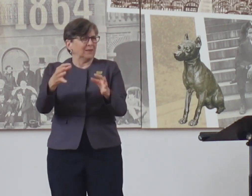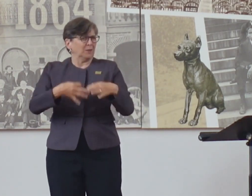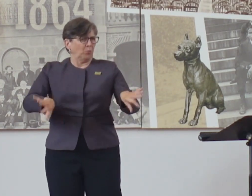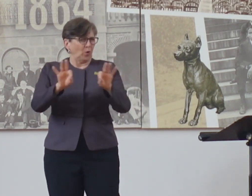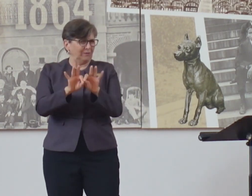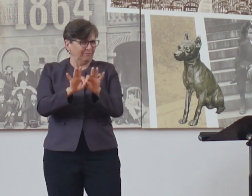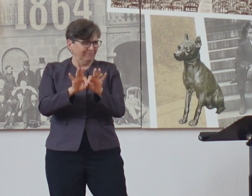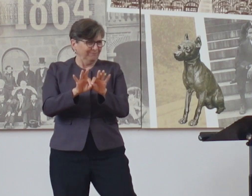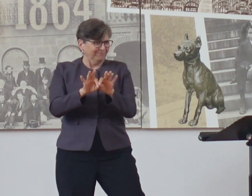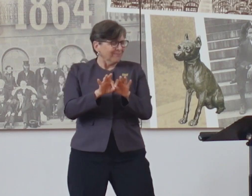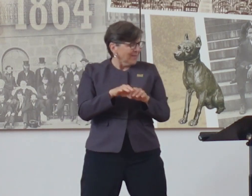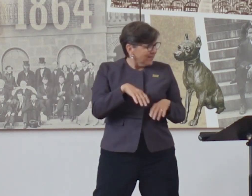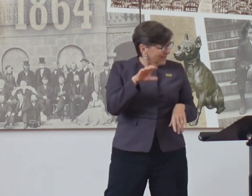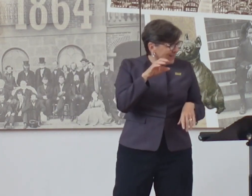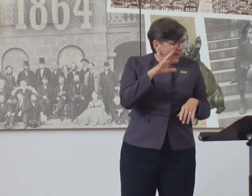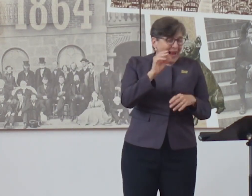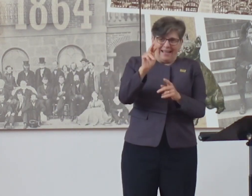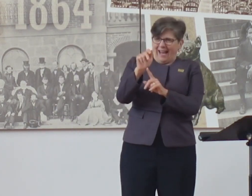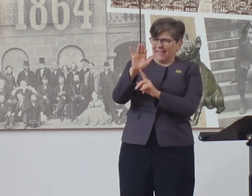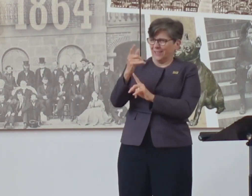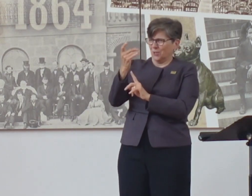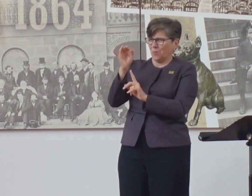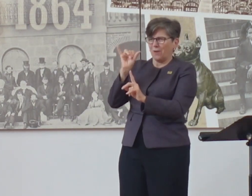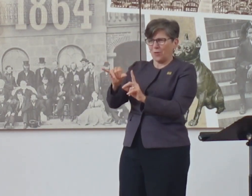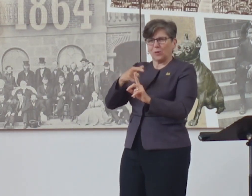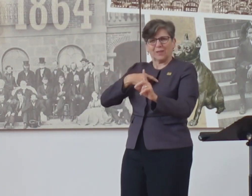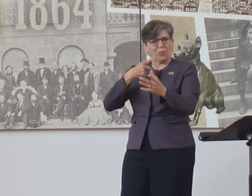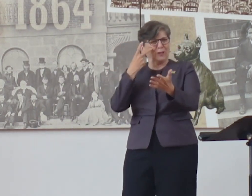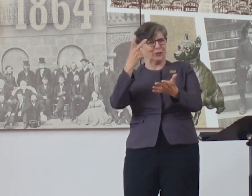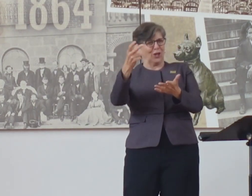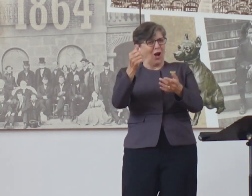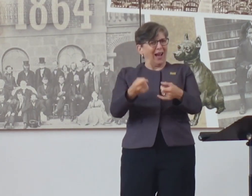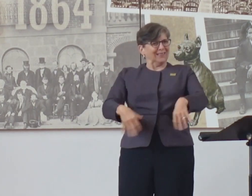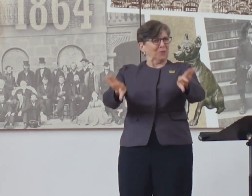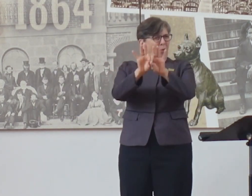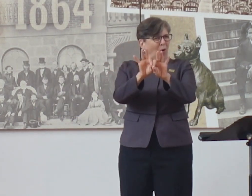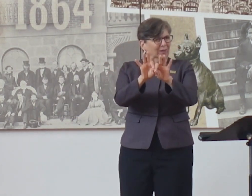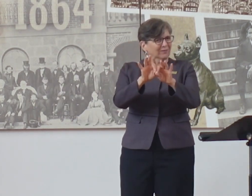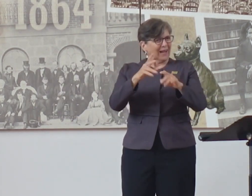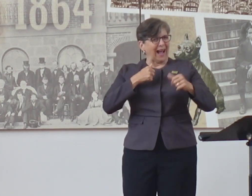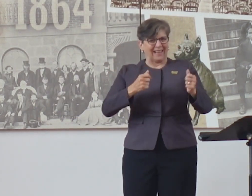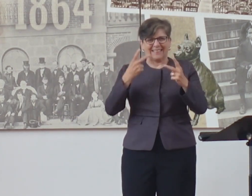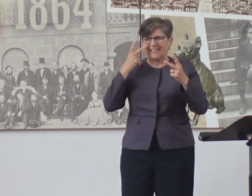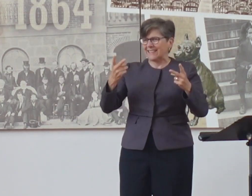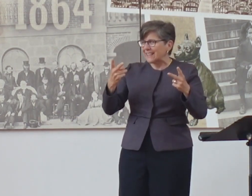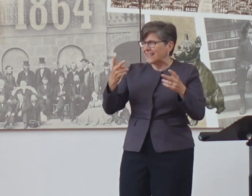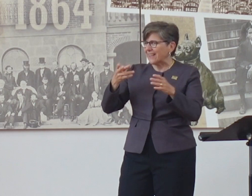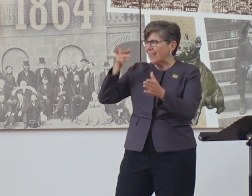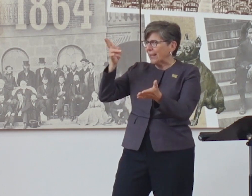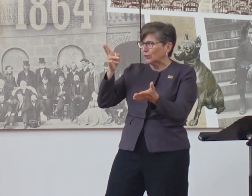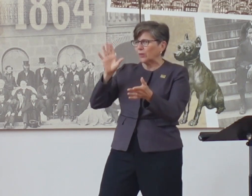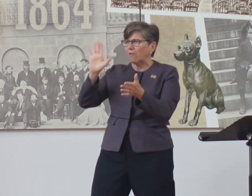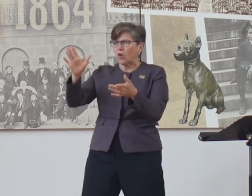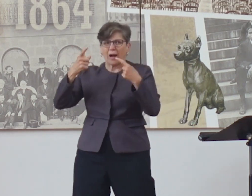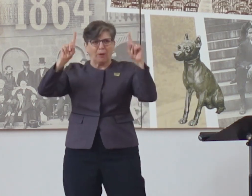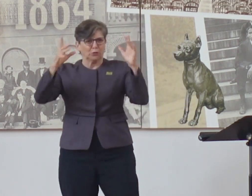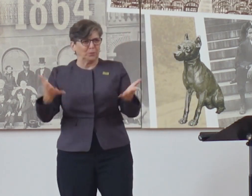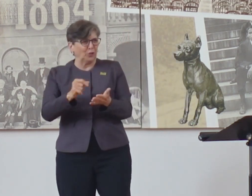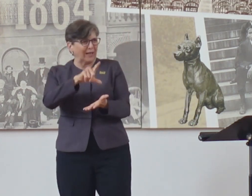who you are, every single person is important to our community. And Nancy is one of those people who was seen to be a person of significance.